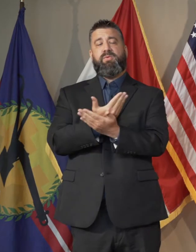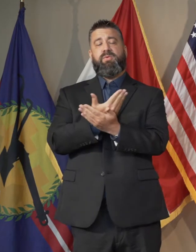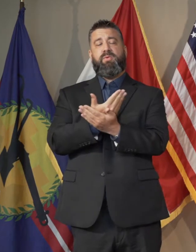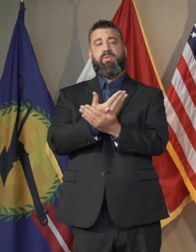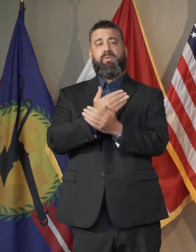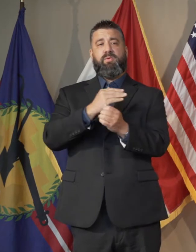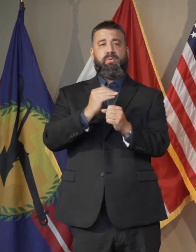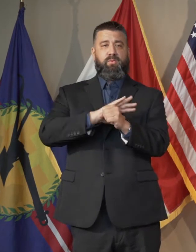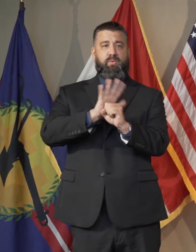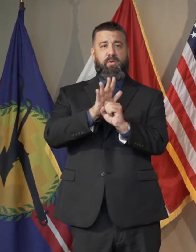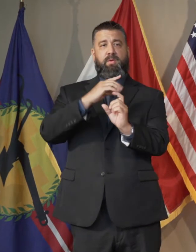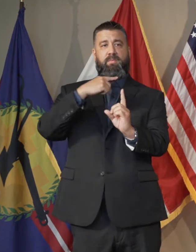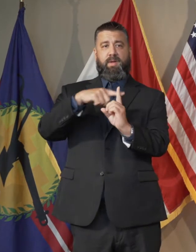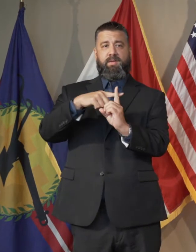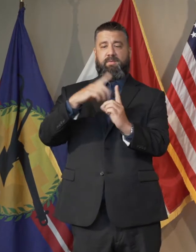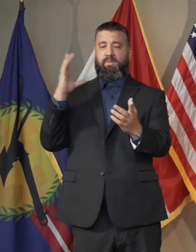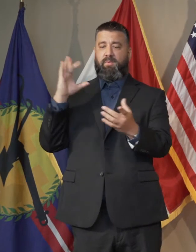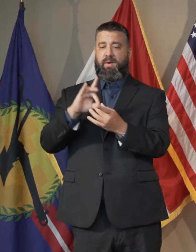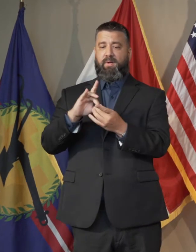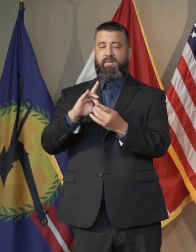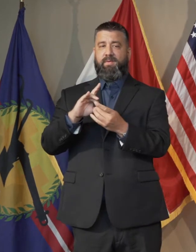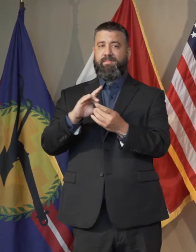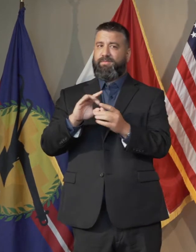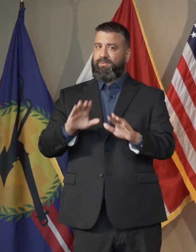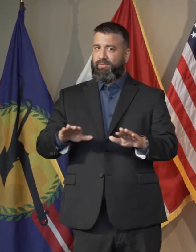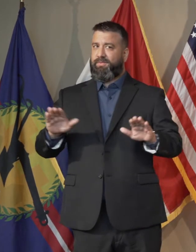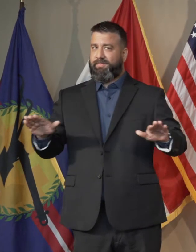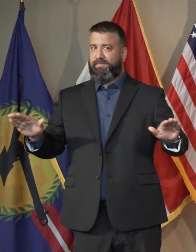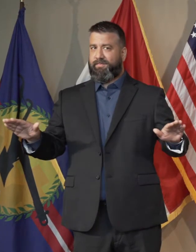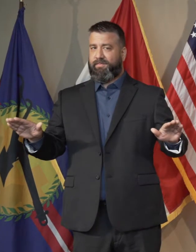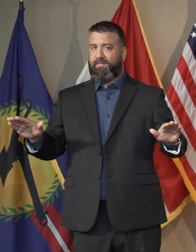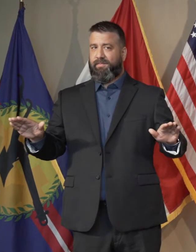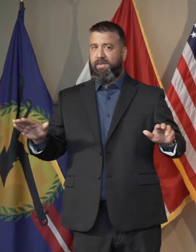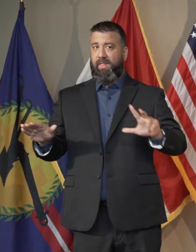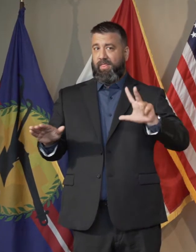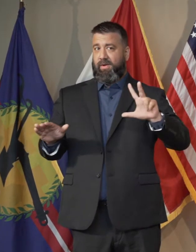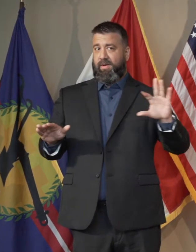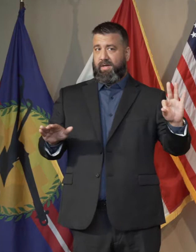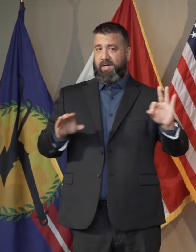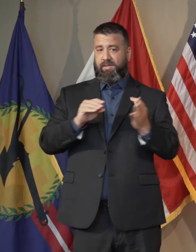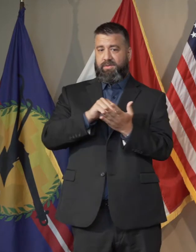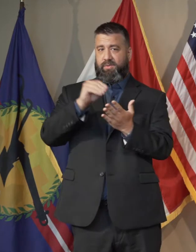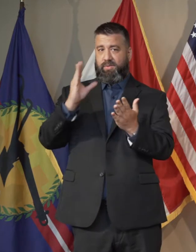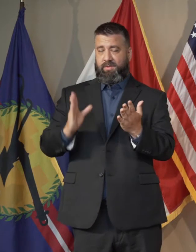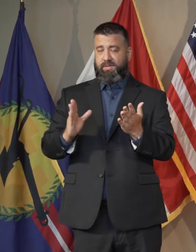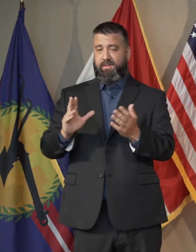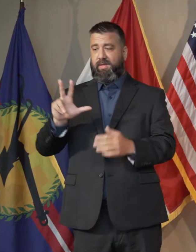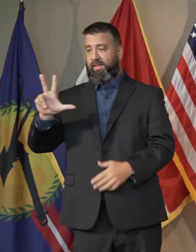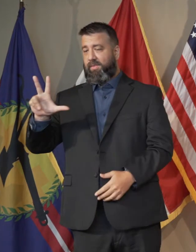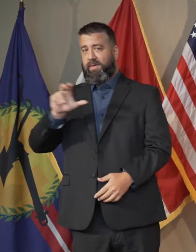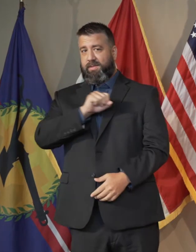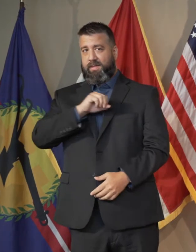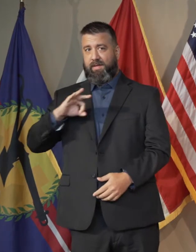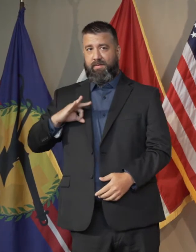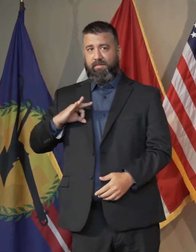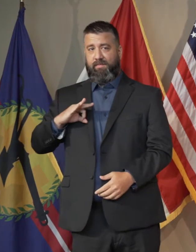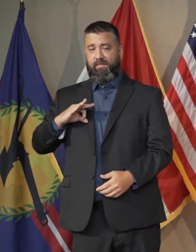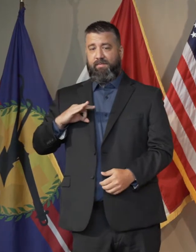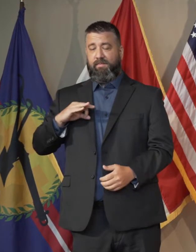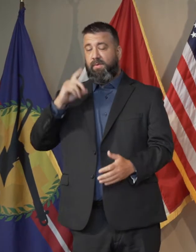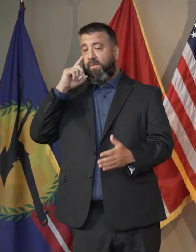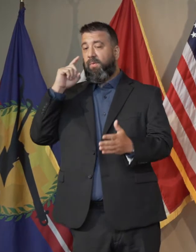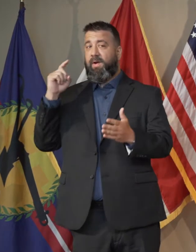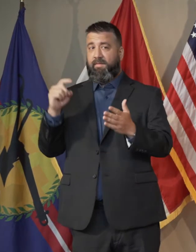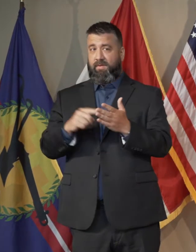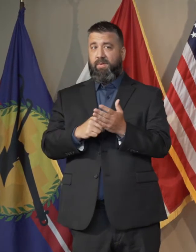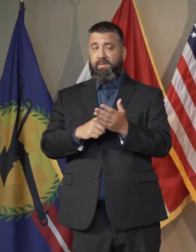with students, 39 students and 3 staff members. We've already observed secondary